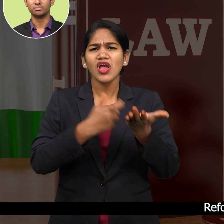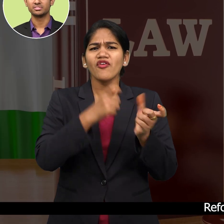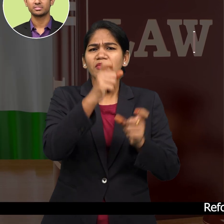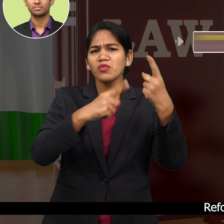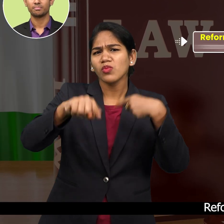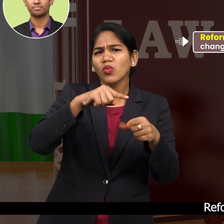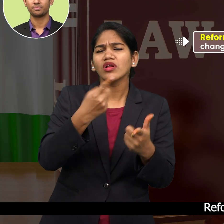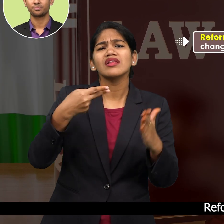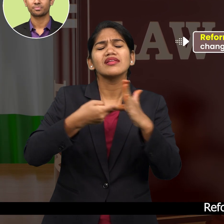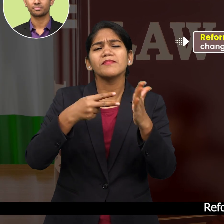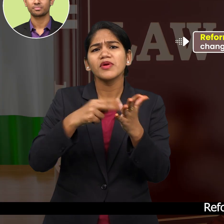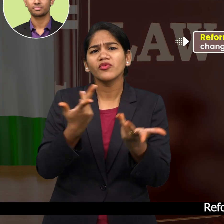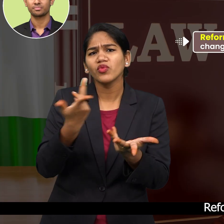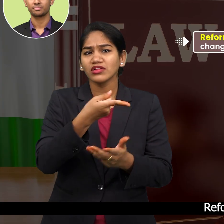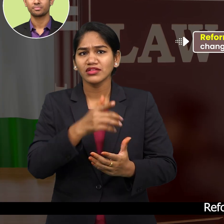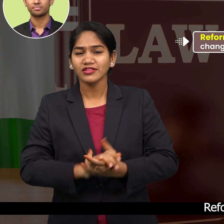Reformers.